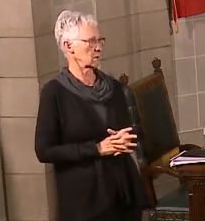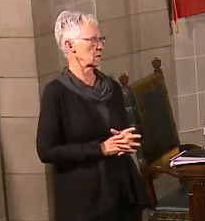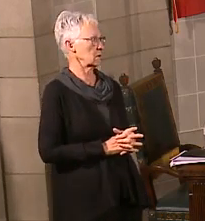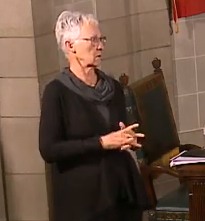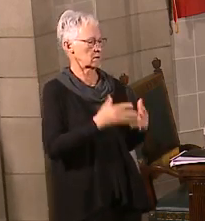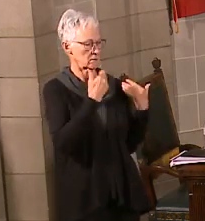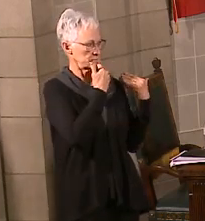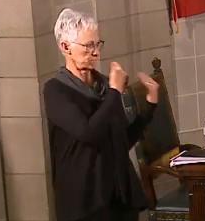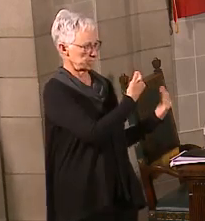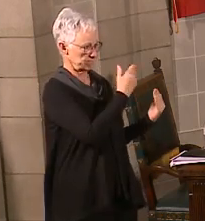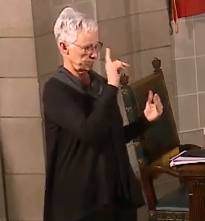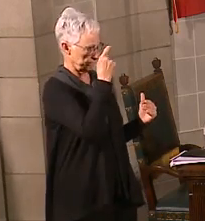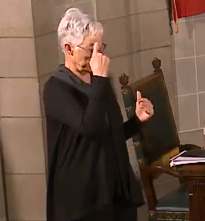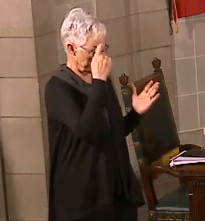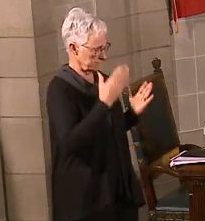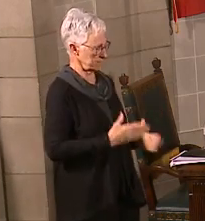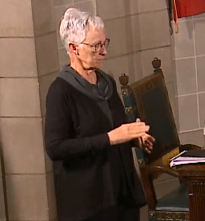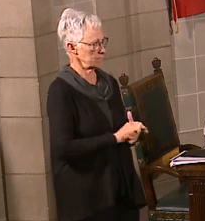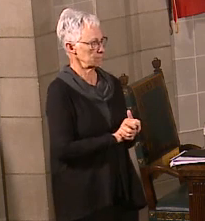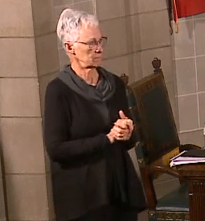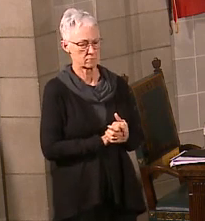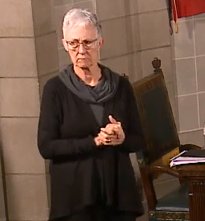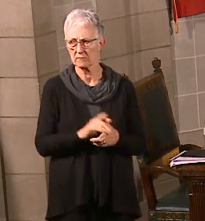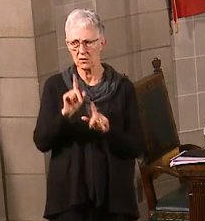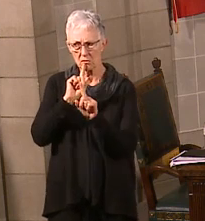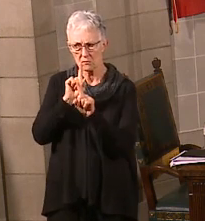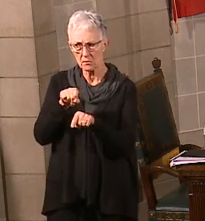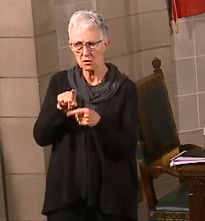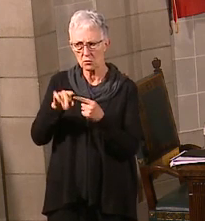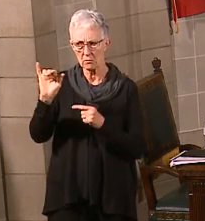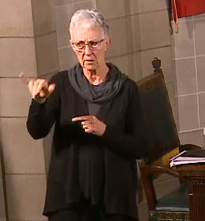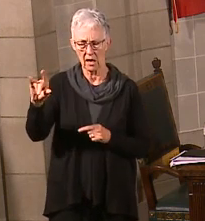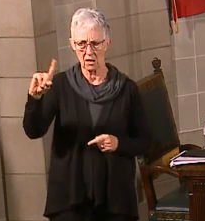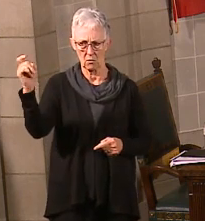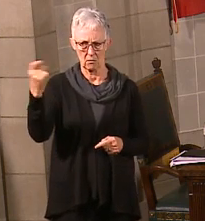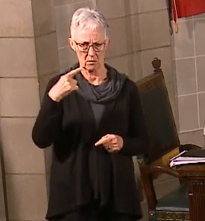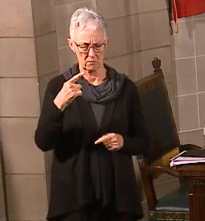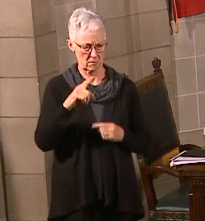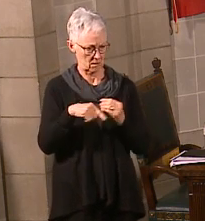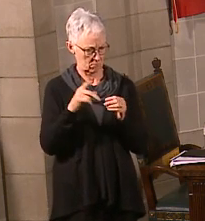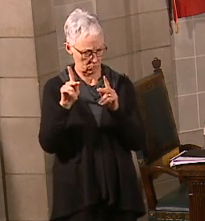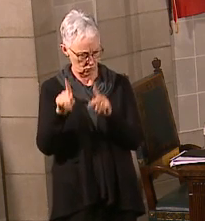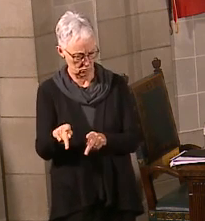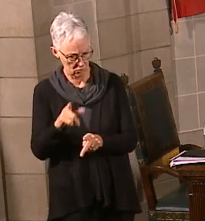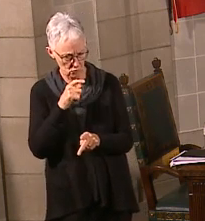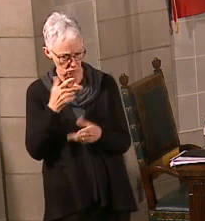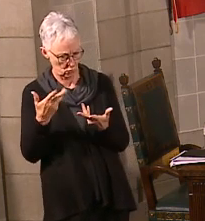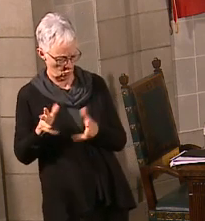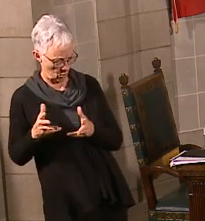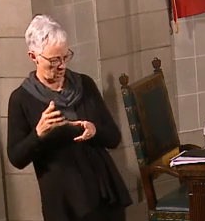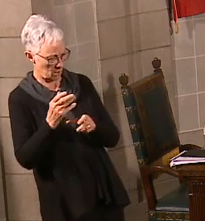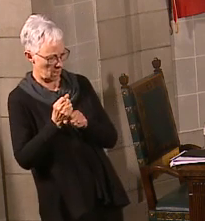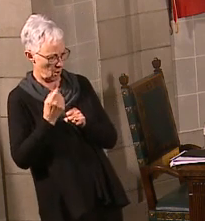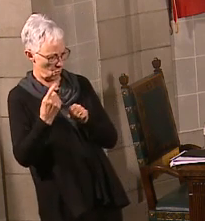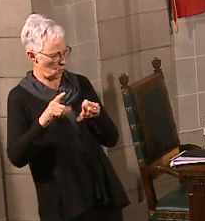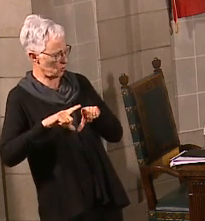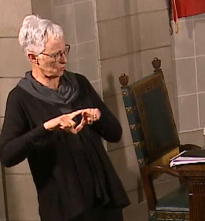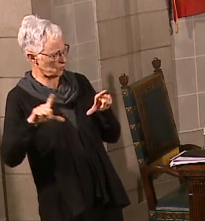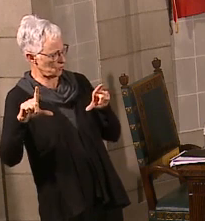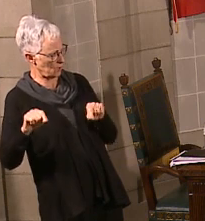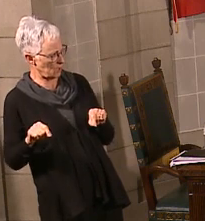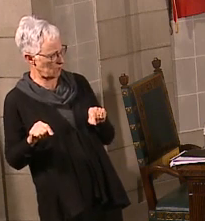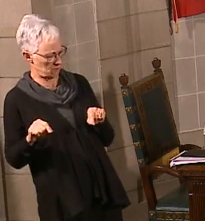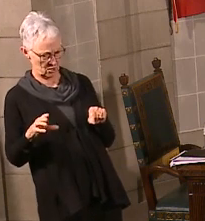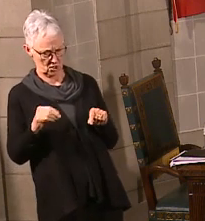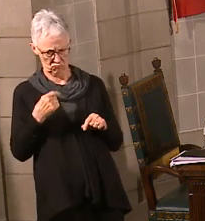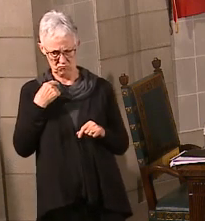Well, thank you, Governor. In answer to Martha's question on the person who received a check and then was told not to